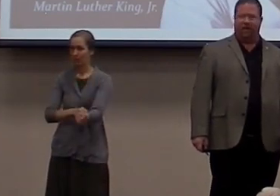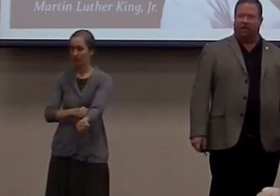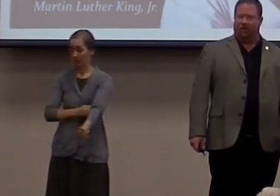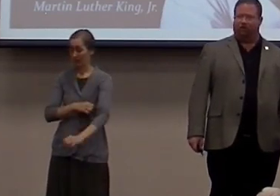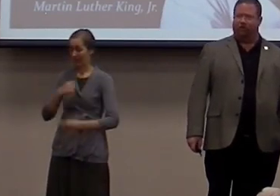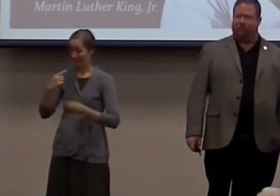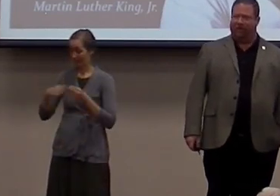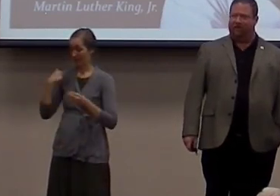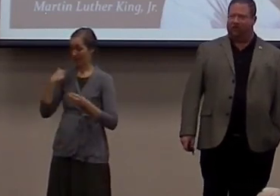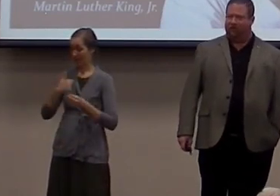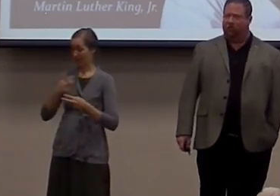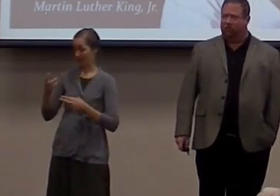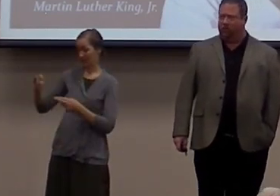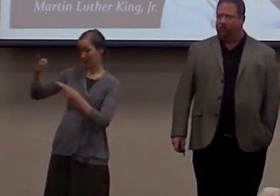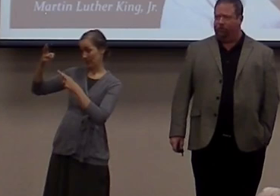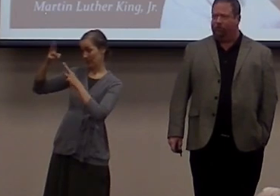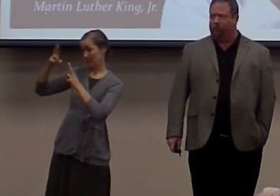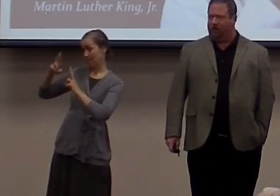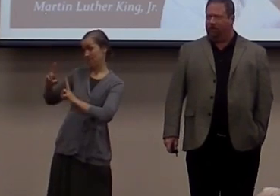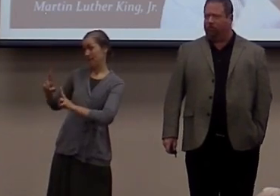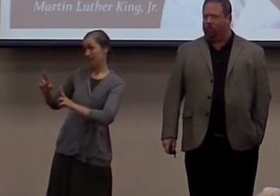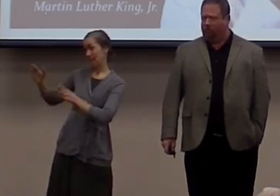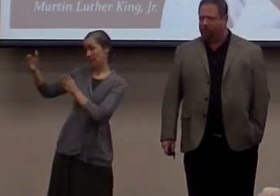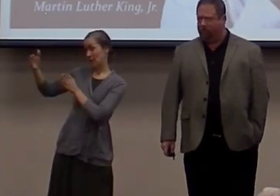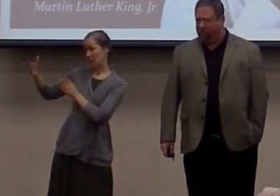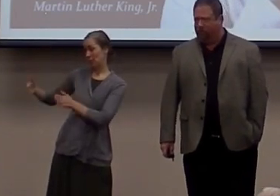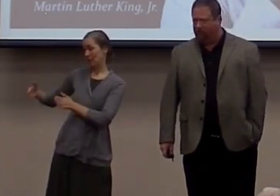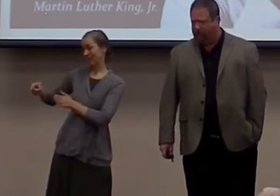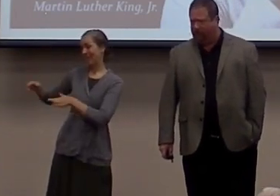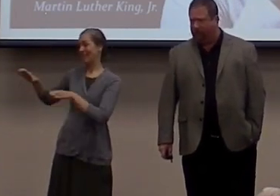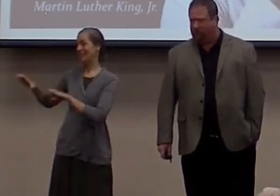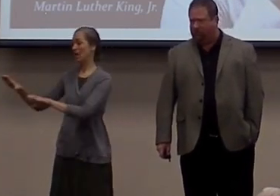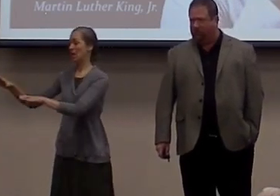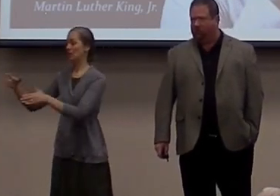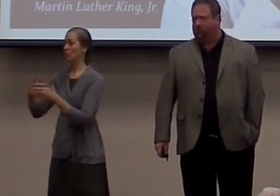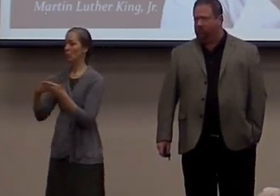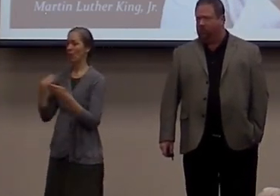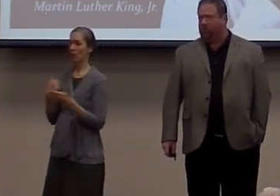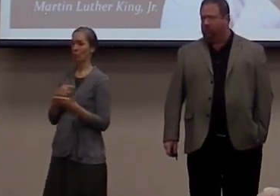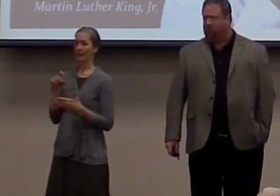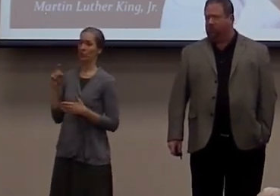This is about us respecting someone who does what we're supposed to do.